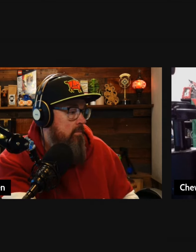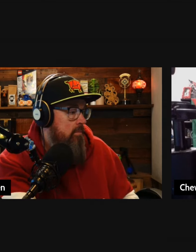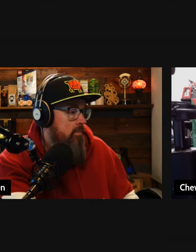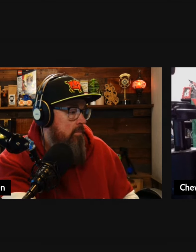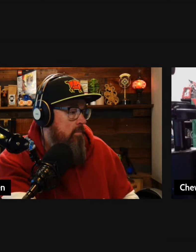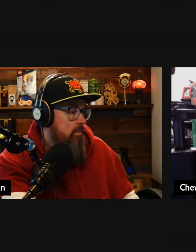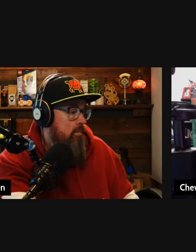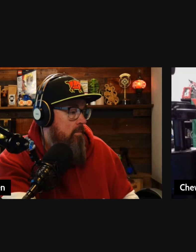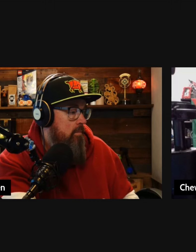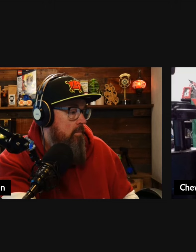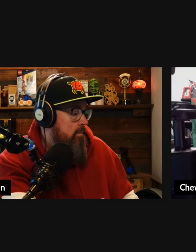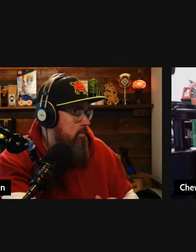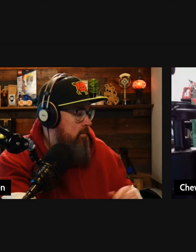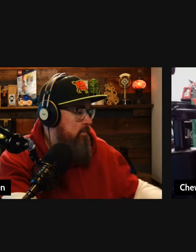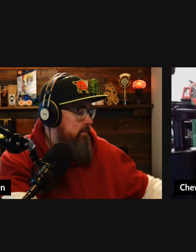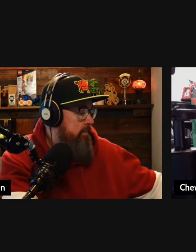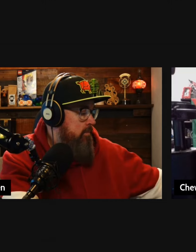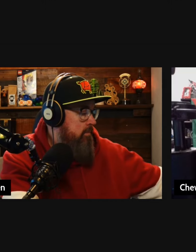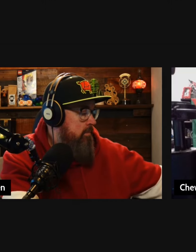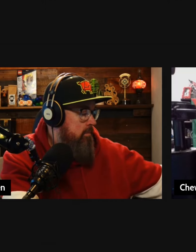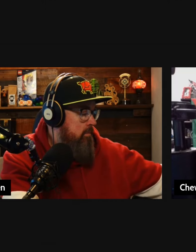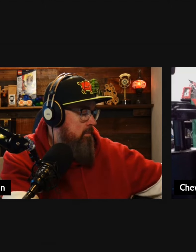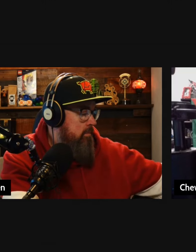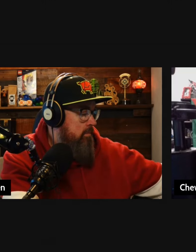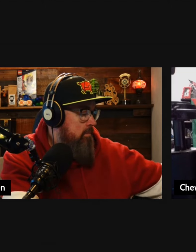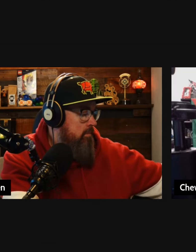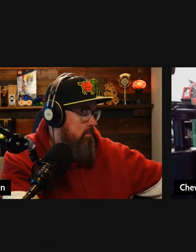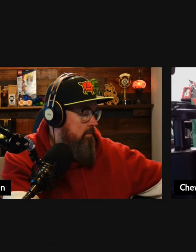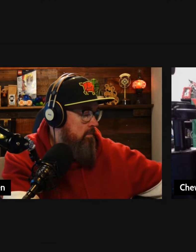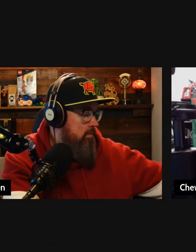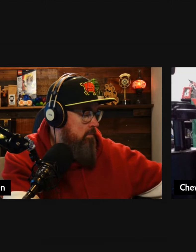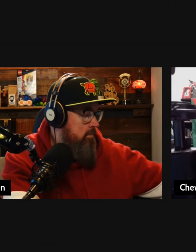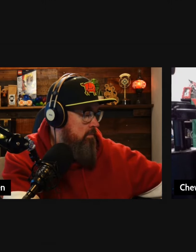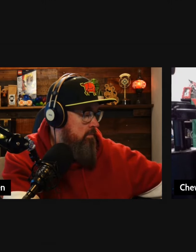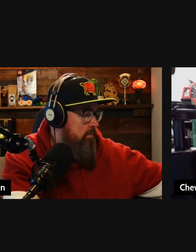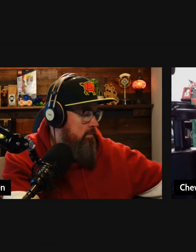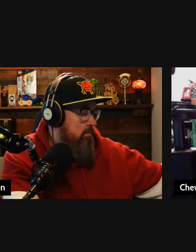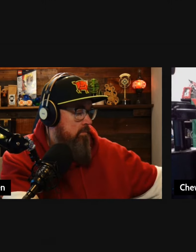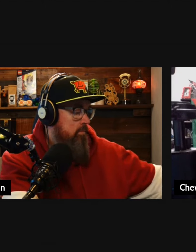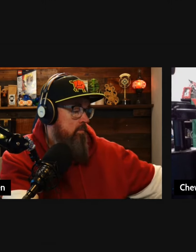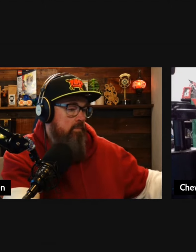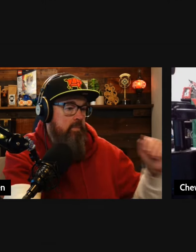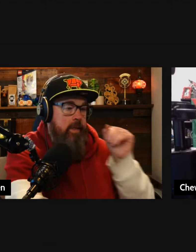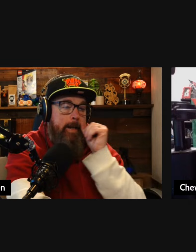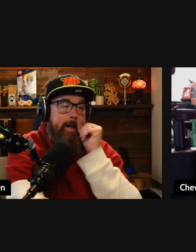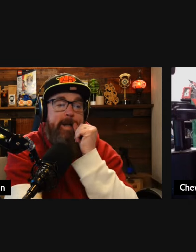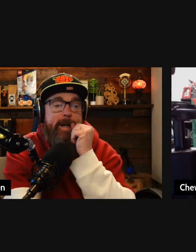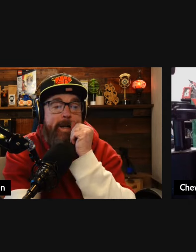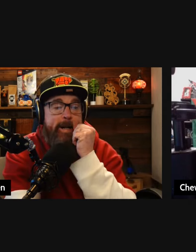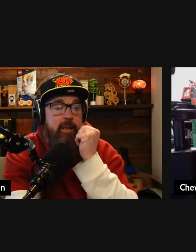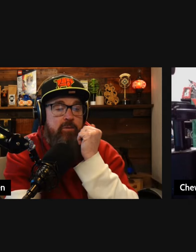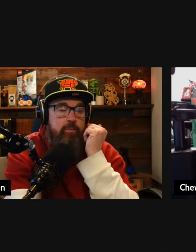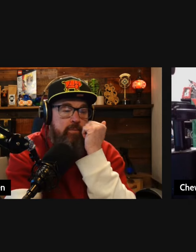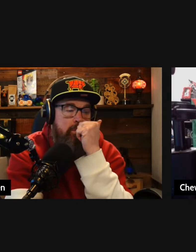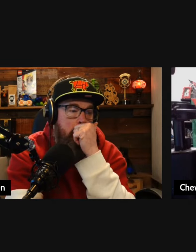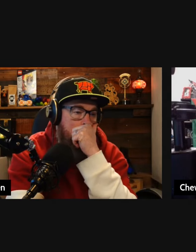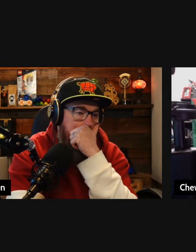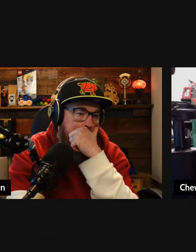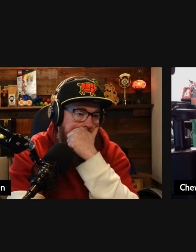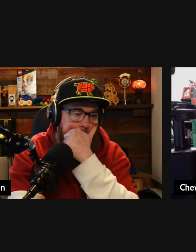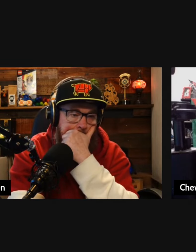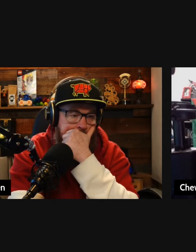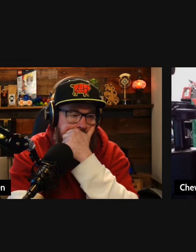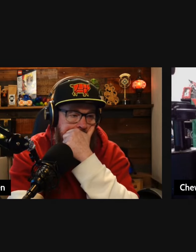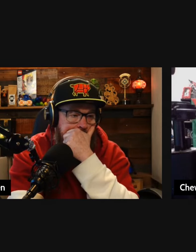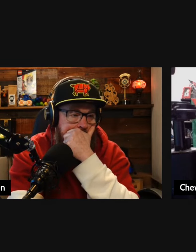wait for this ferry thing to absolutely blow. Like, I will personally not let Nicola Willis